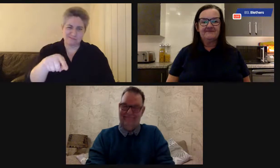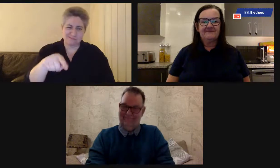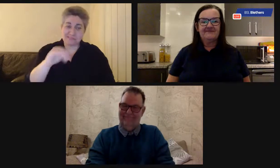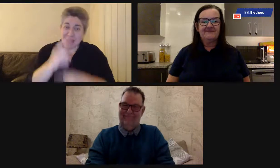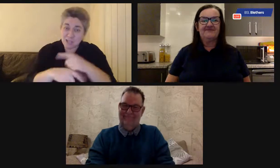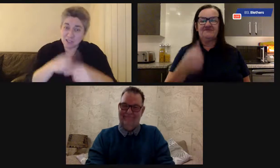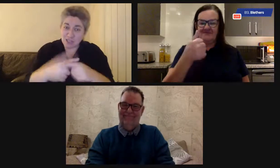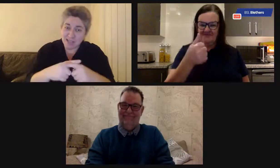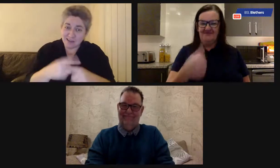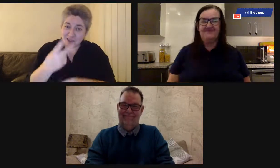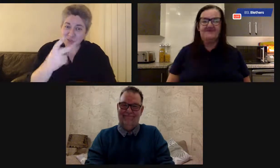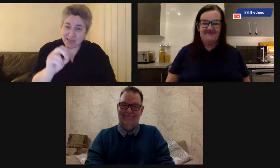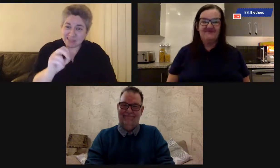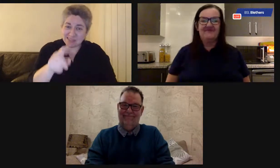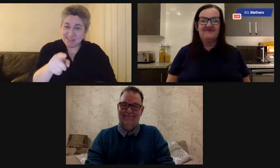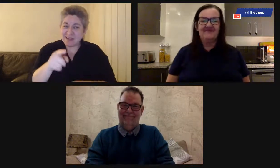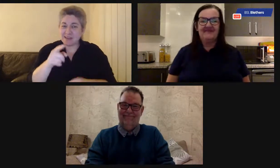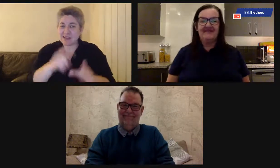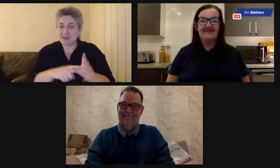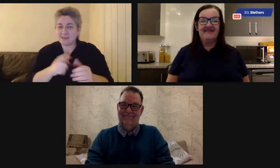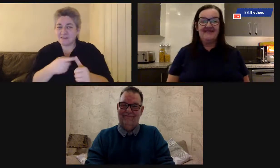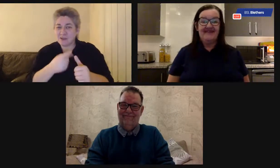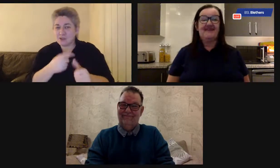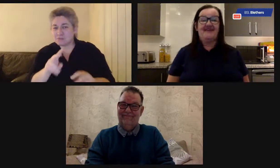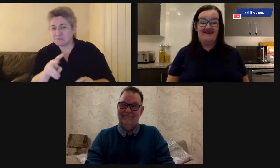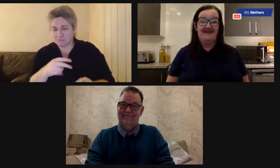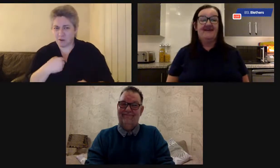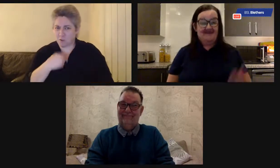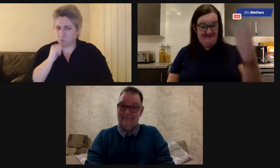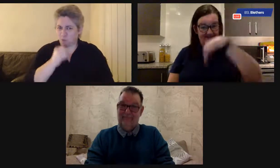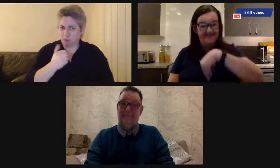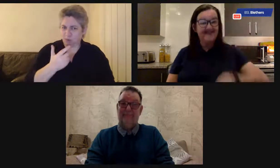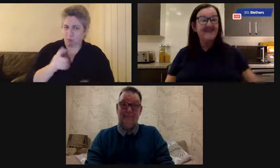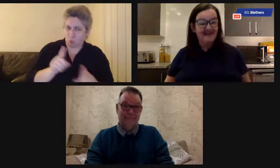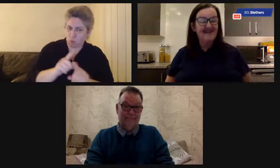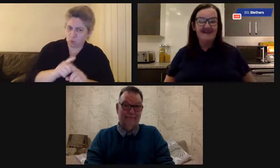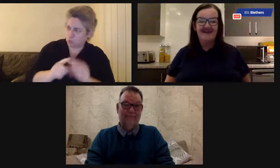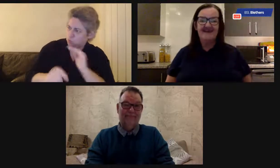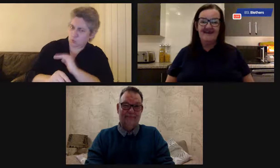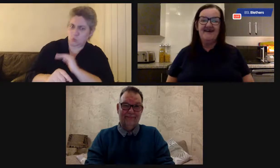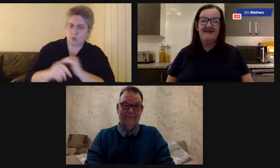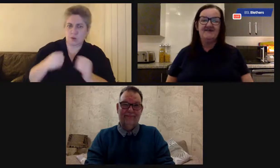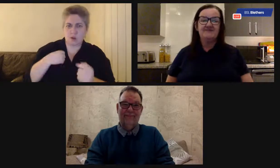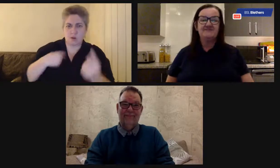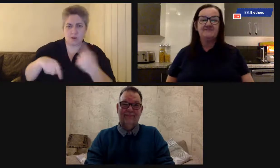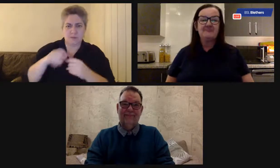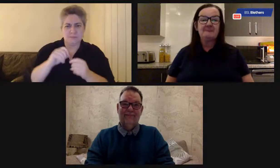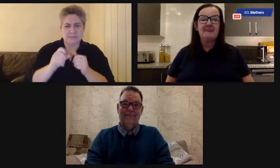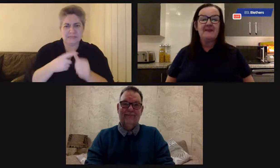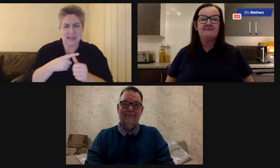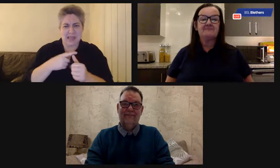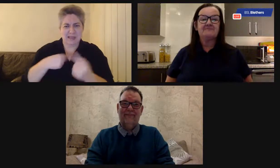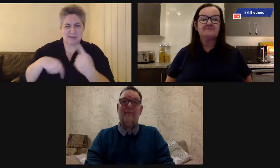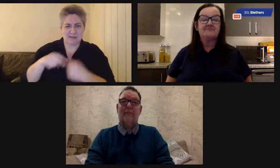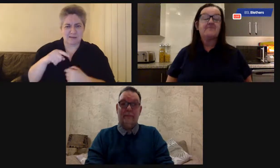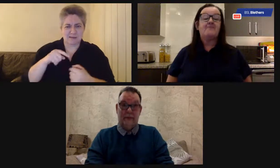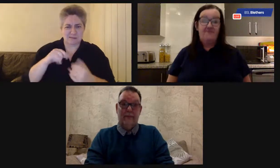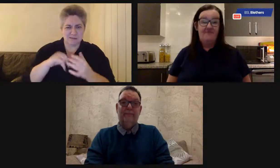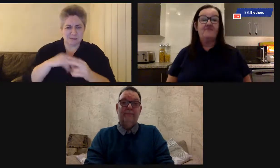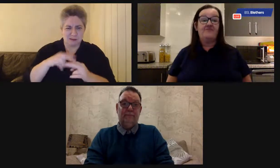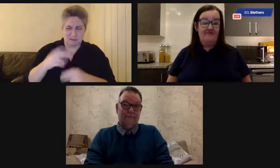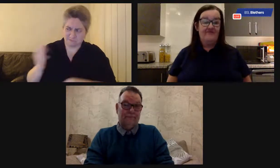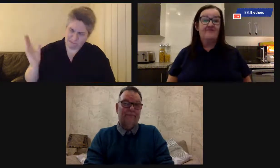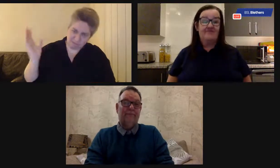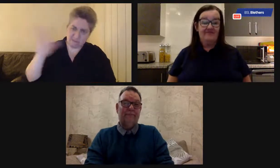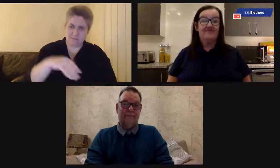as well. And hopefully, I'll be there next year at your anniversary. I would love to be there, and I would love to make